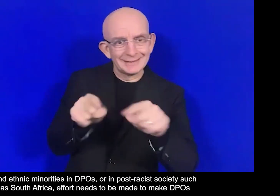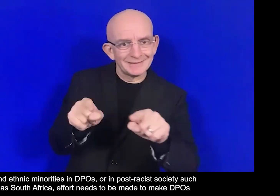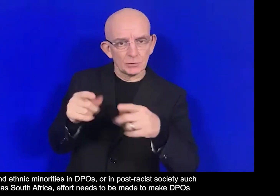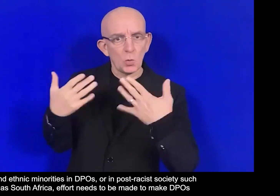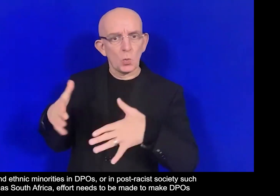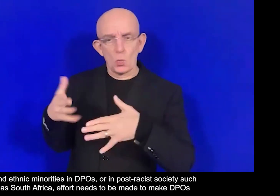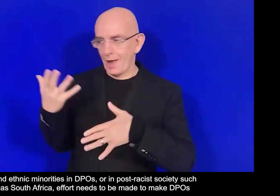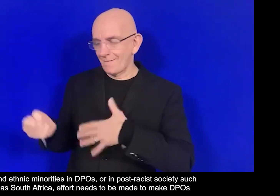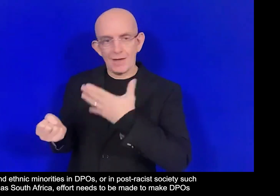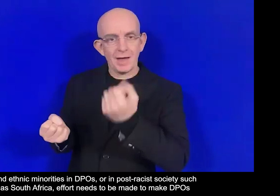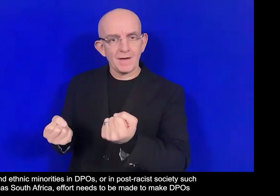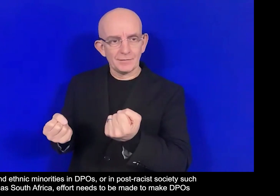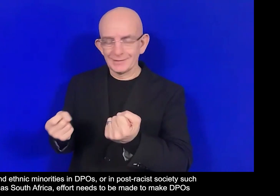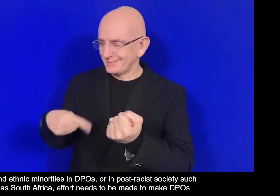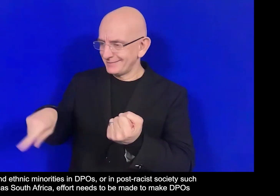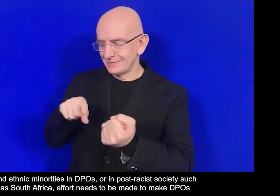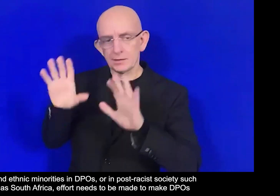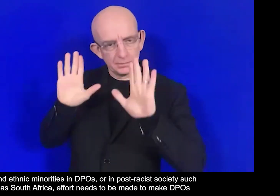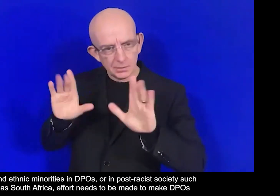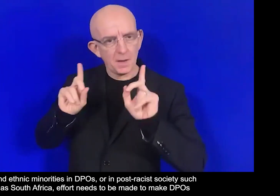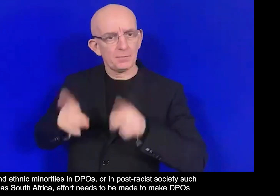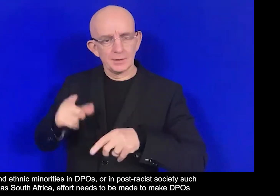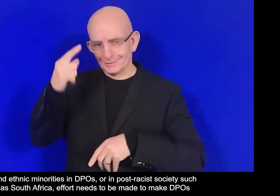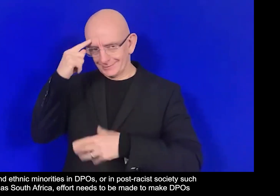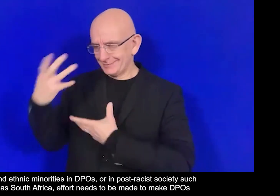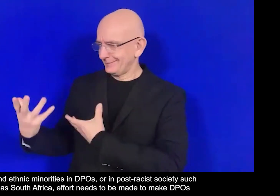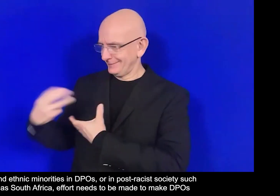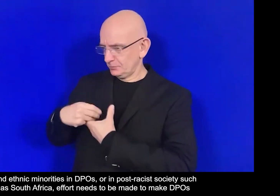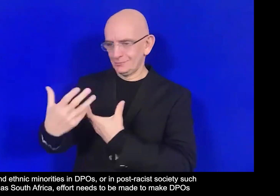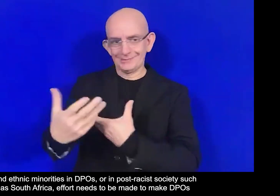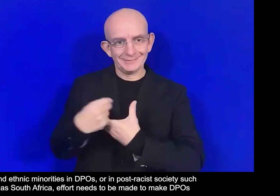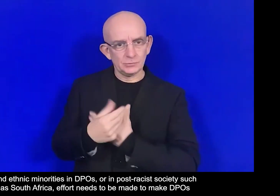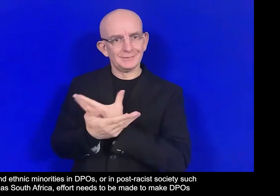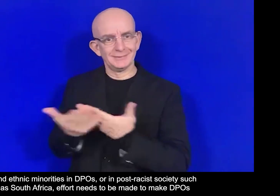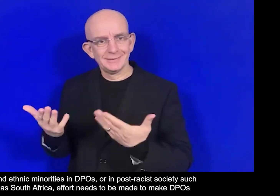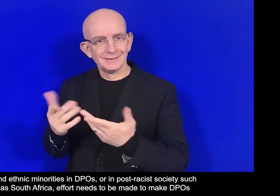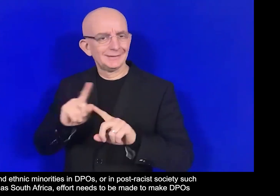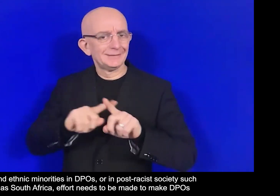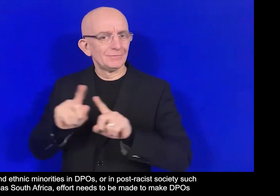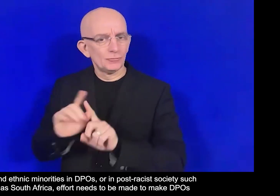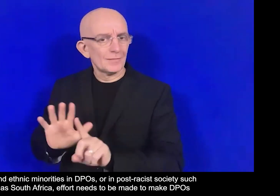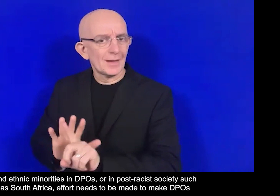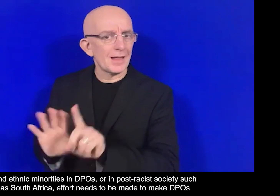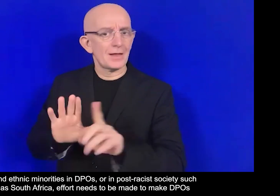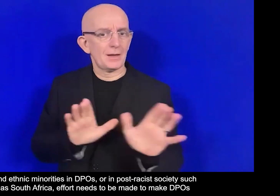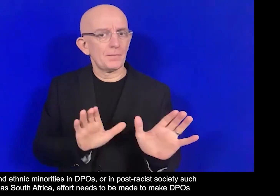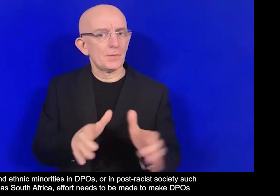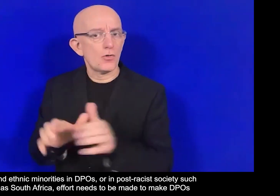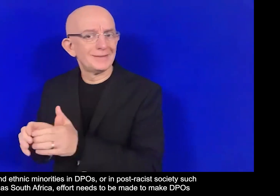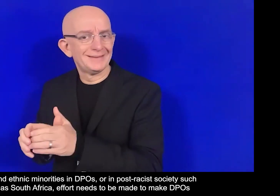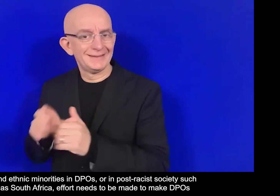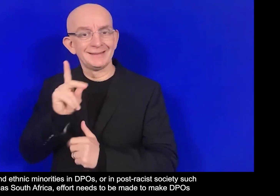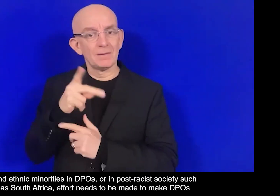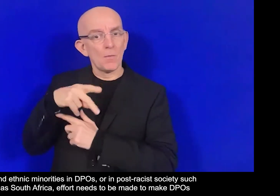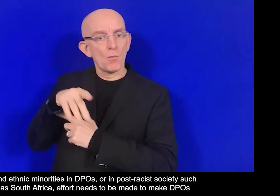minorities in DPOs or in post-racist societies such as South Africa. Effort needs to be made